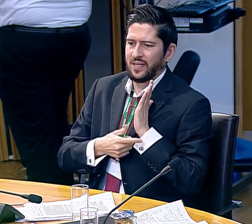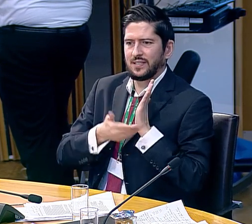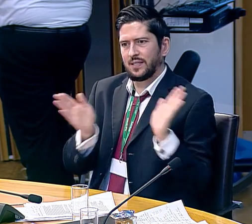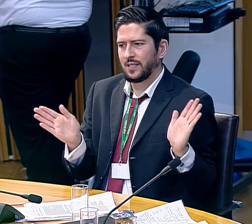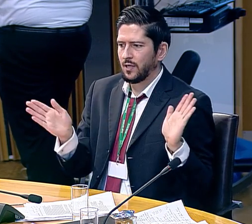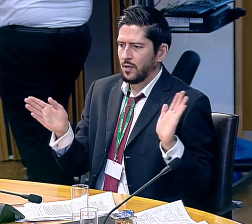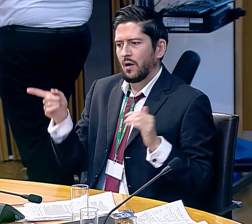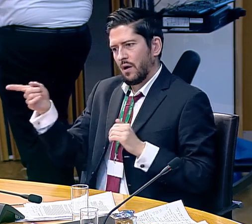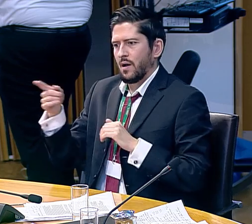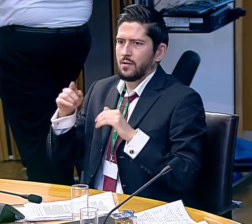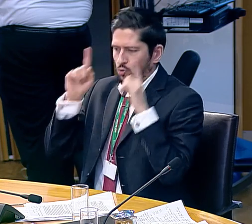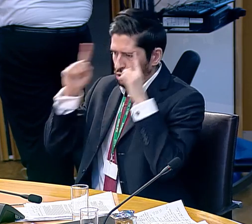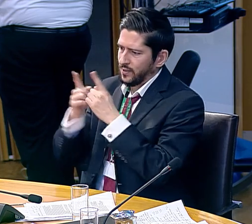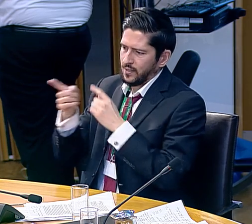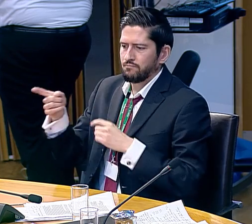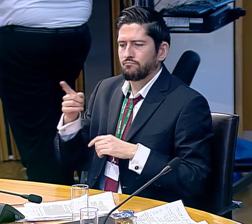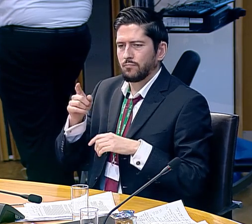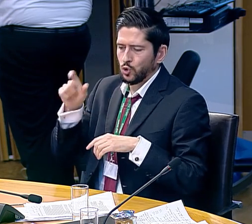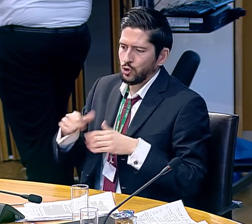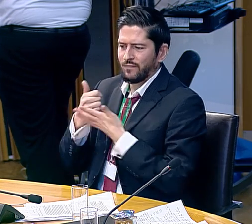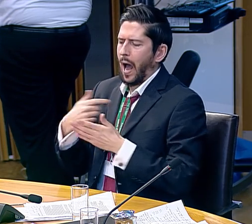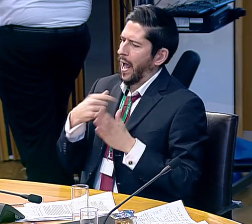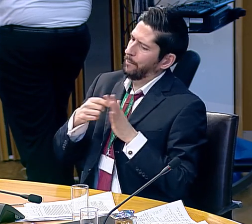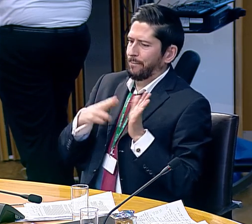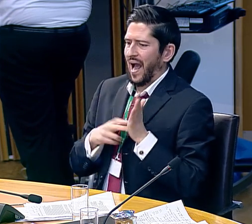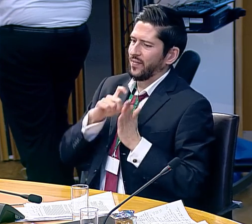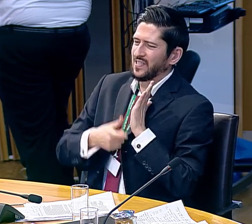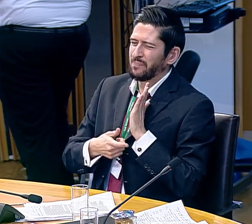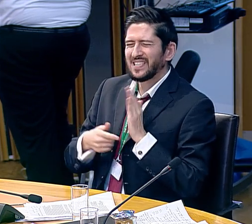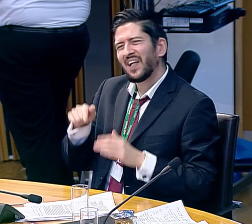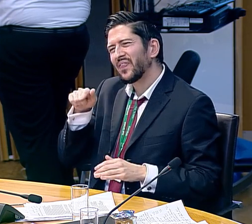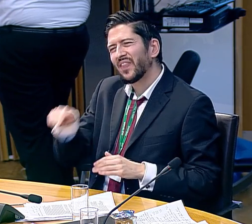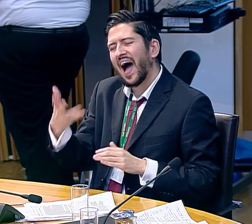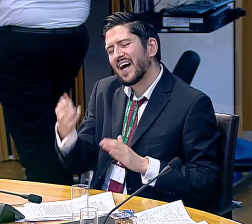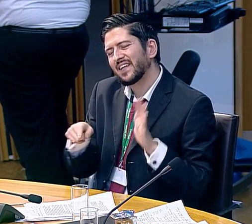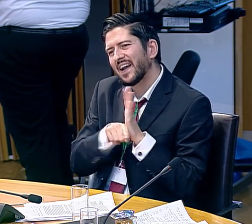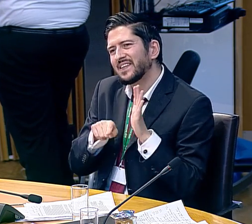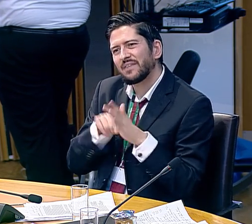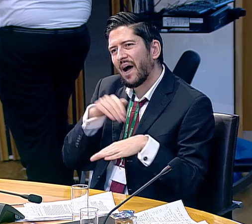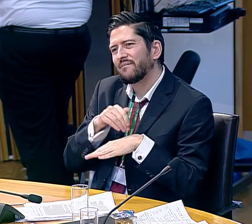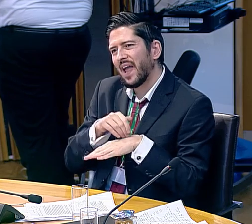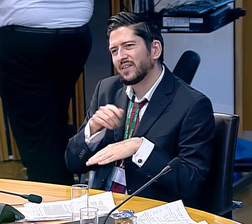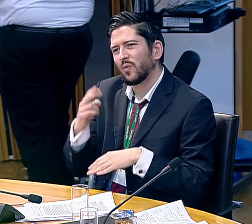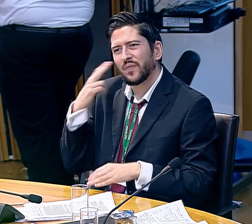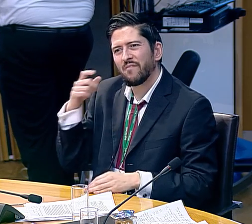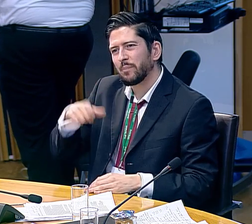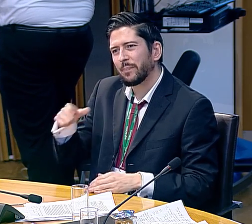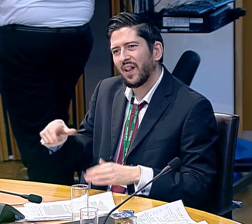the employment advice is very pan-disability, and universities have a pan-disability approach. And I feel that does have